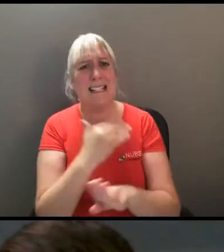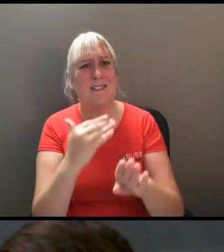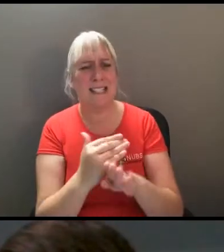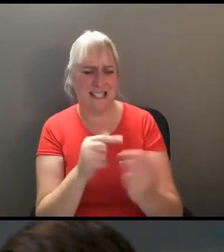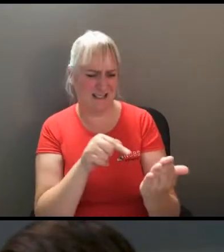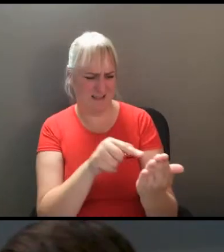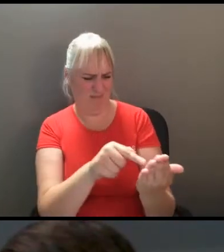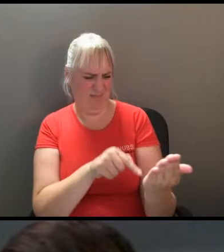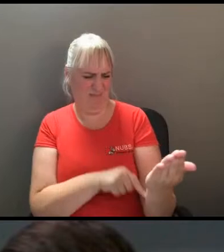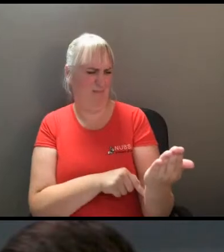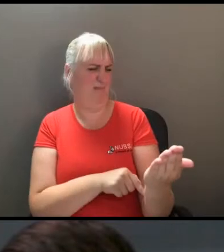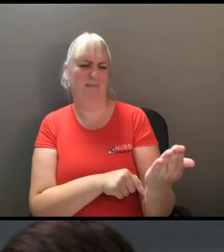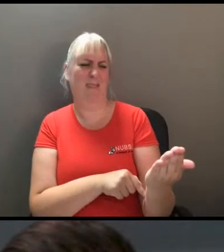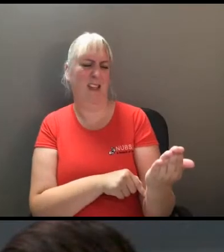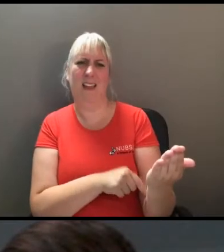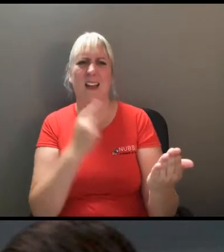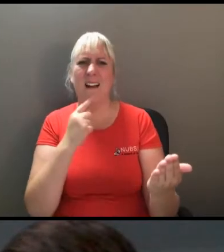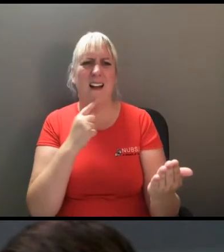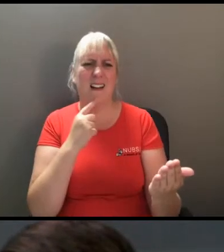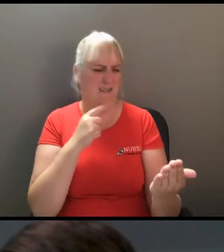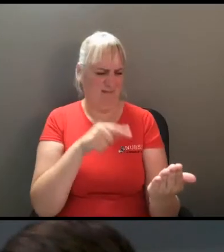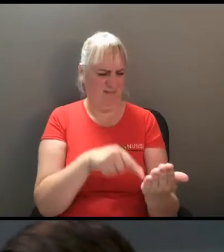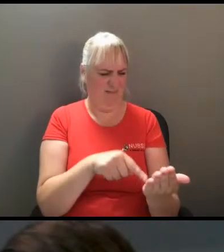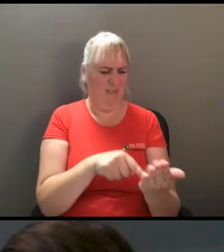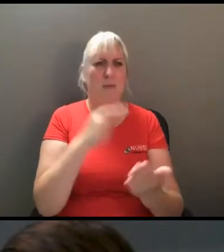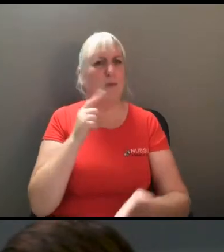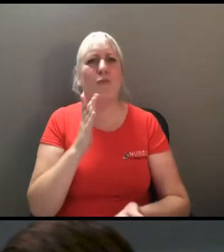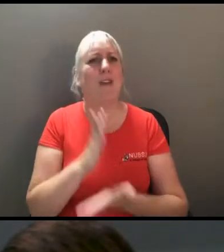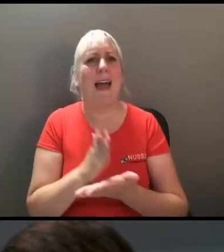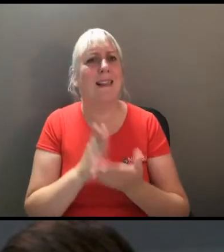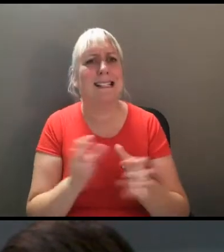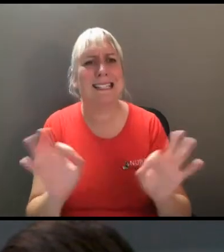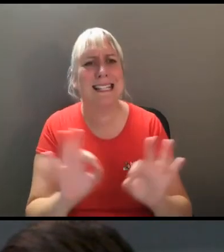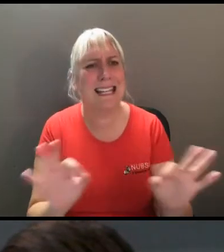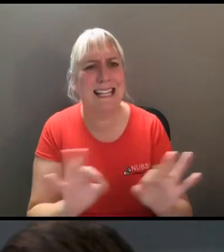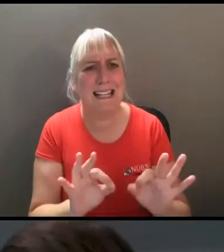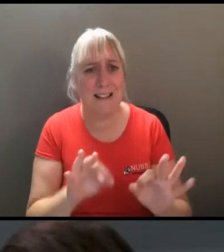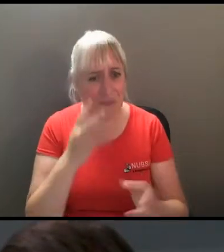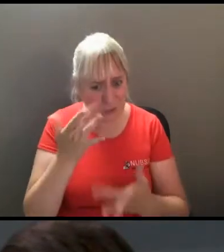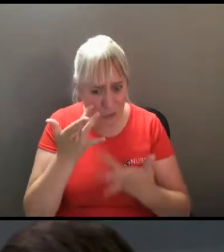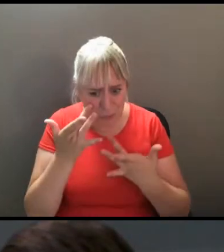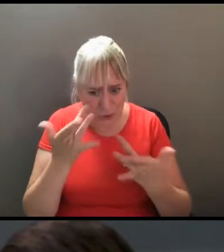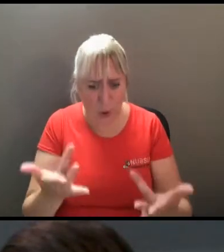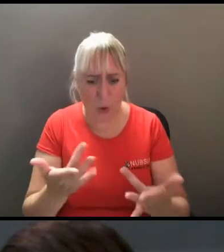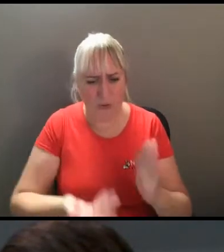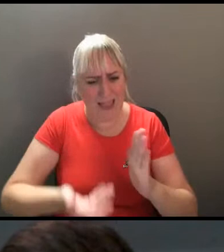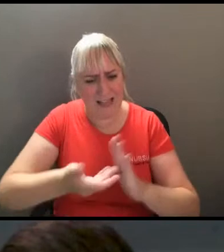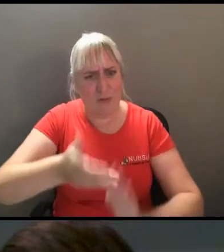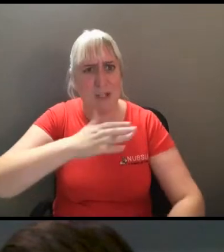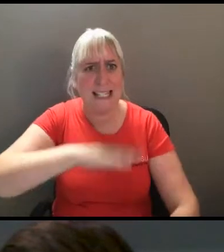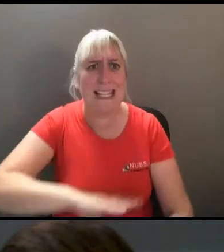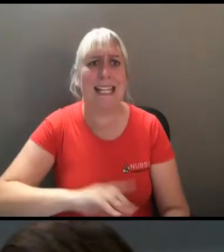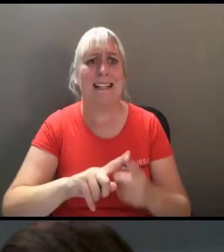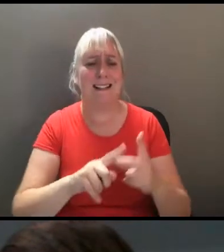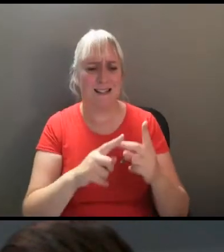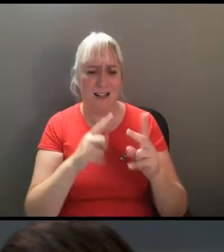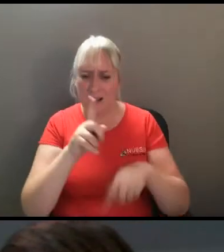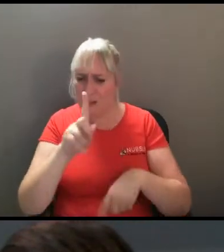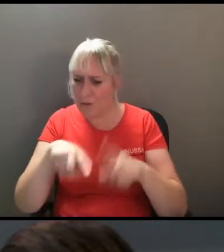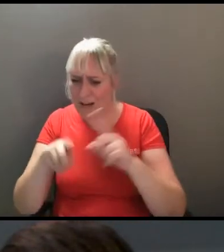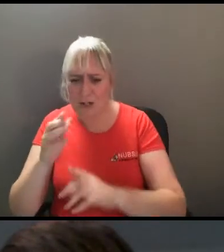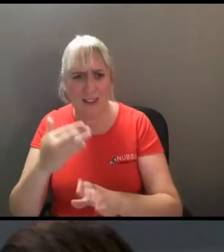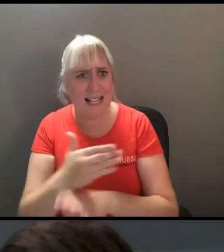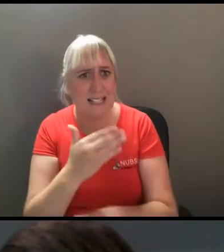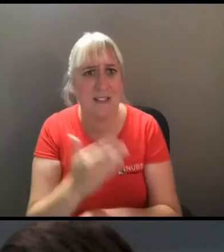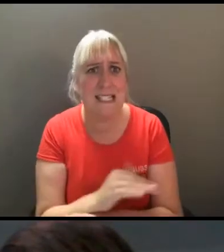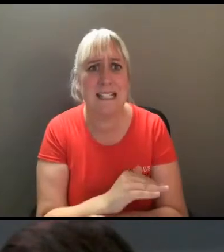capture the barriers that people face, the extra costs that people face, the needs that people have. Like the range of activities that are measured in the